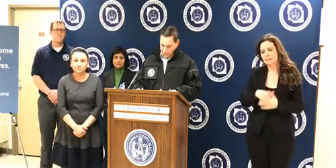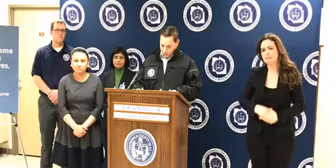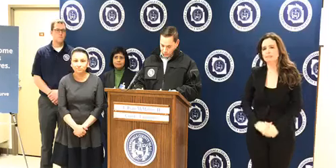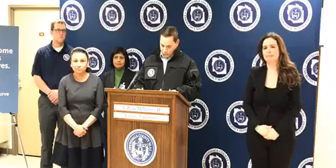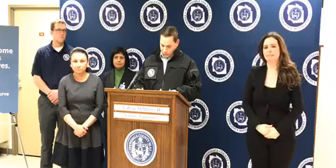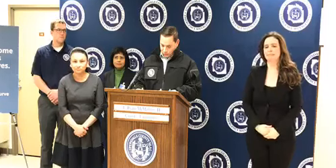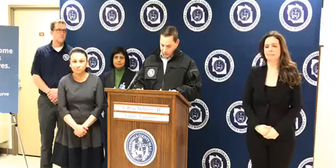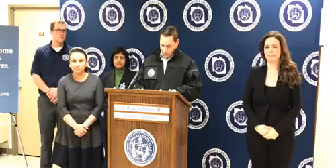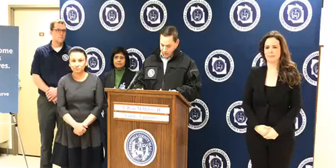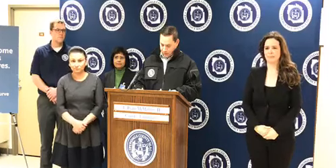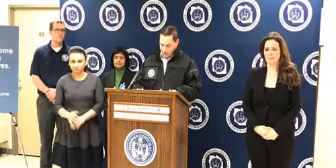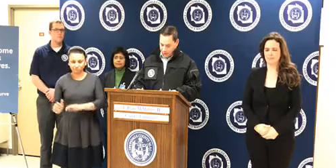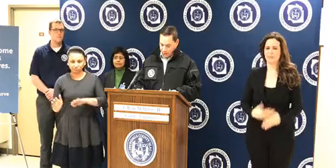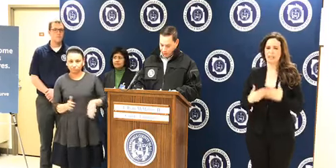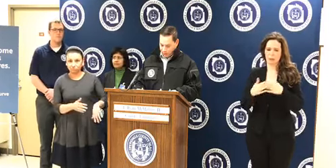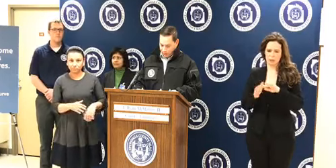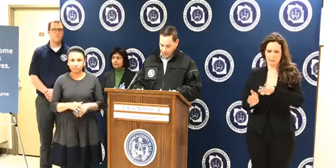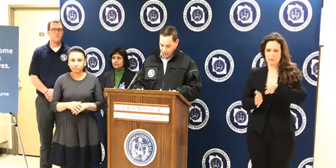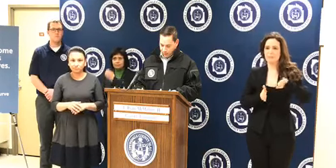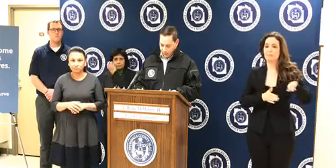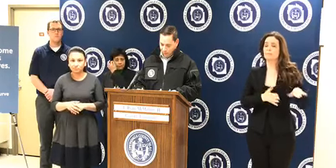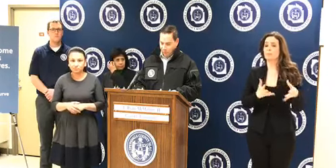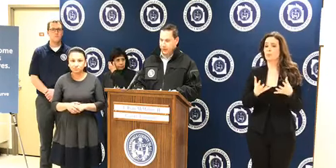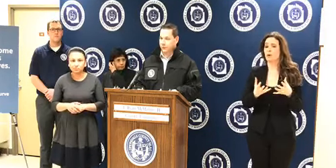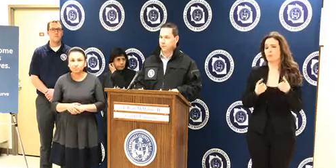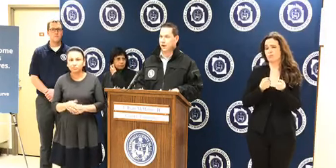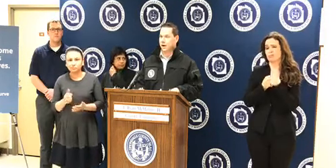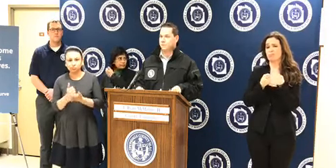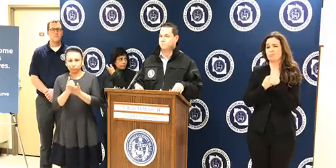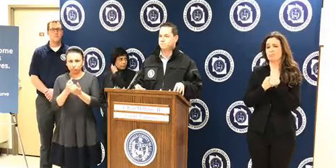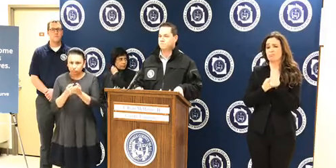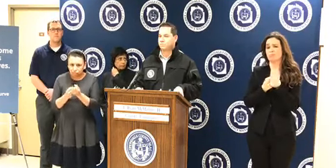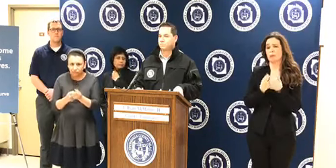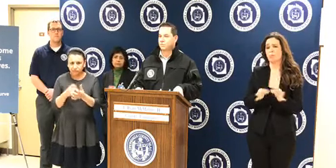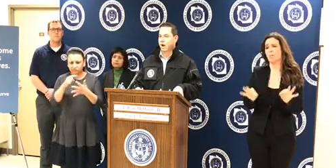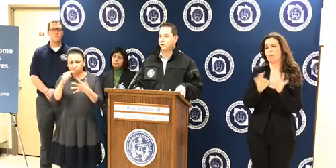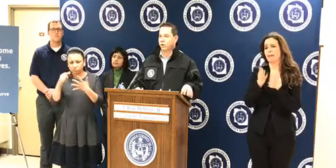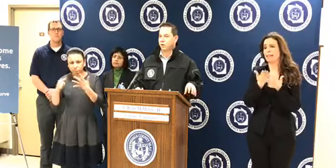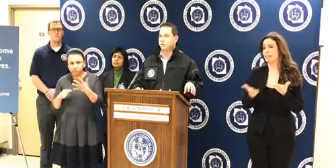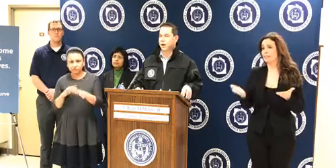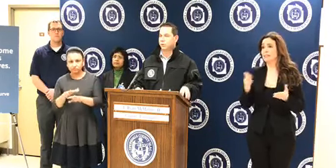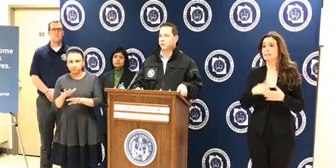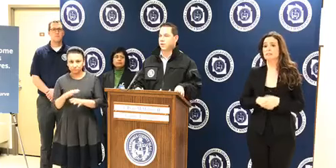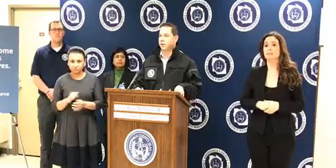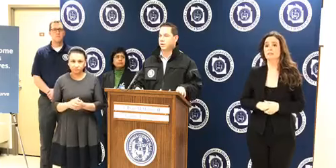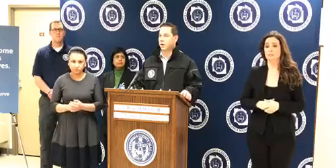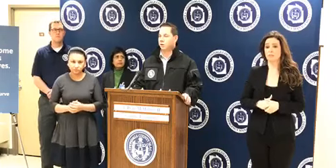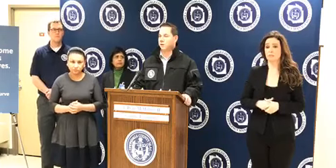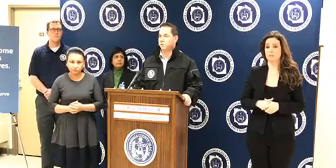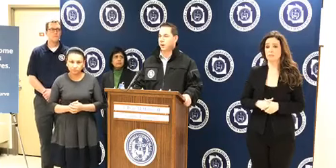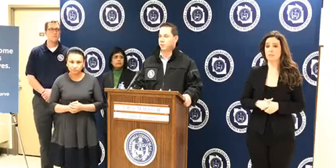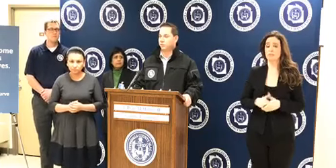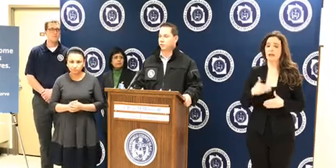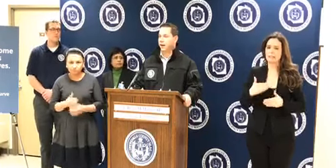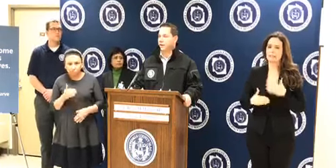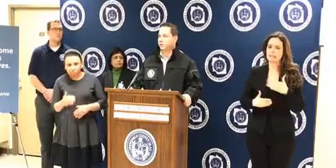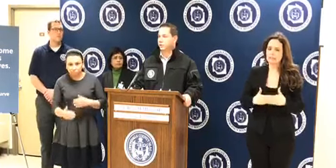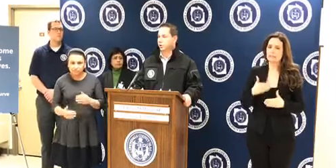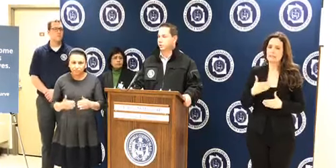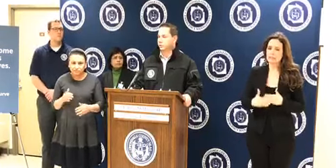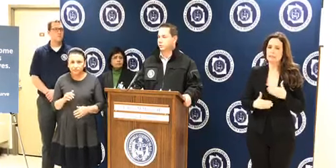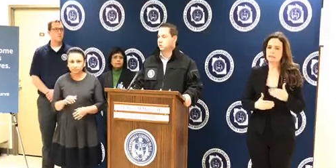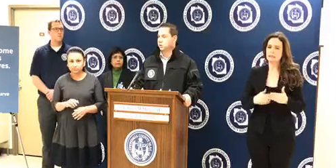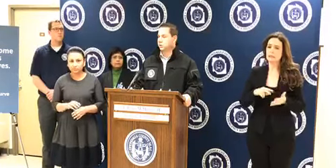Wanted to certainly reiterate a couple things. Every step we've taken along this has been about flattening